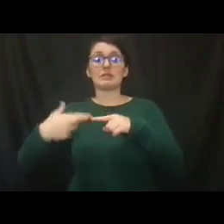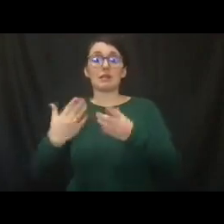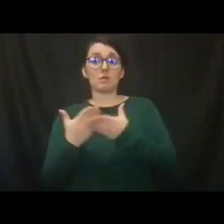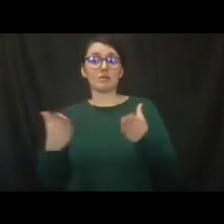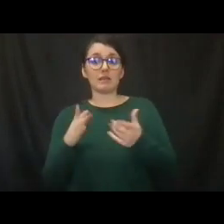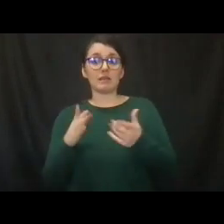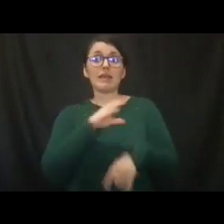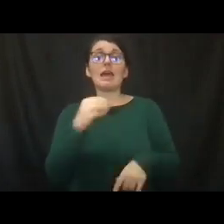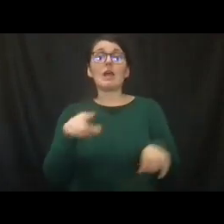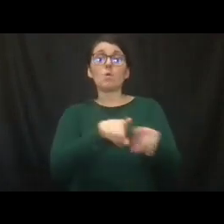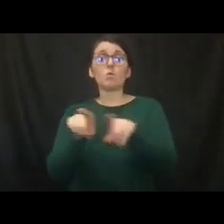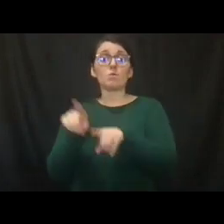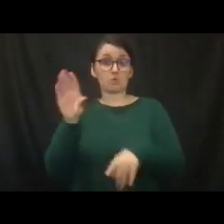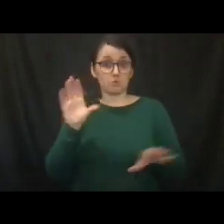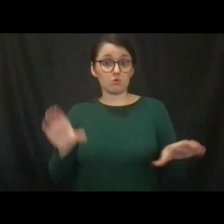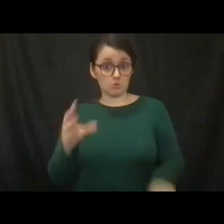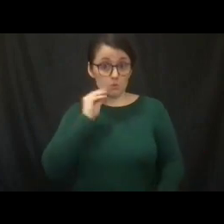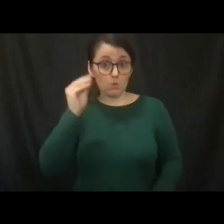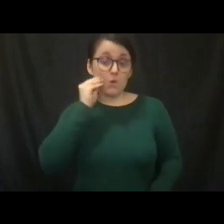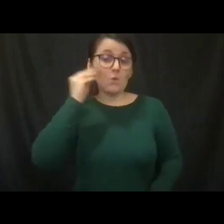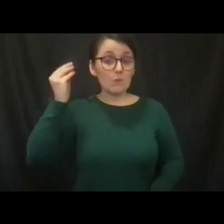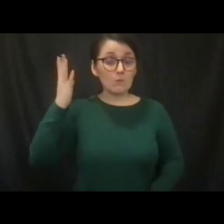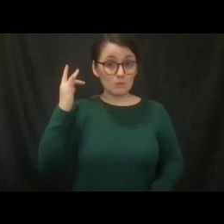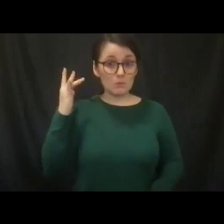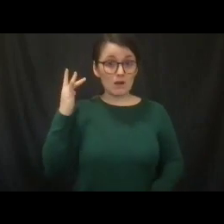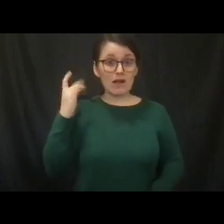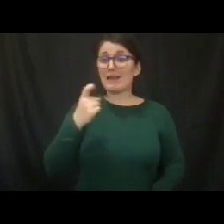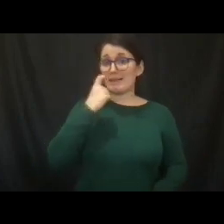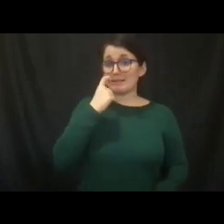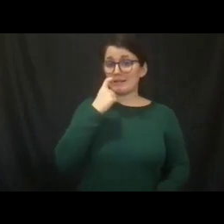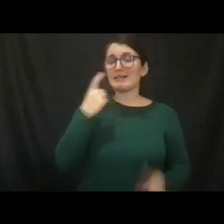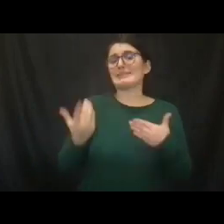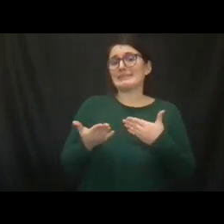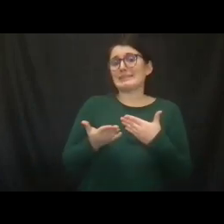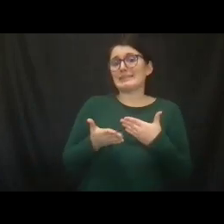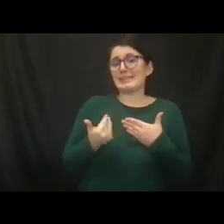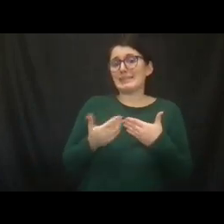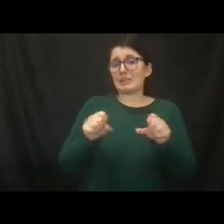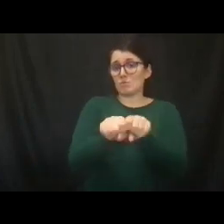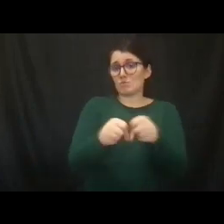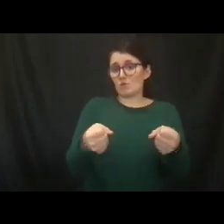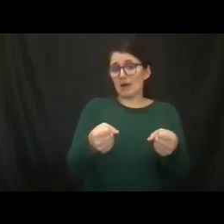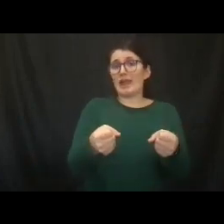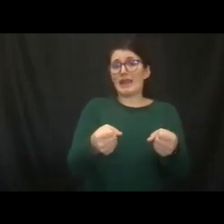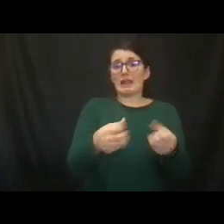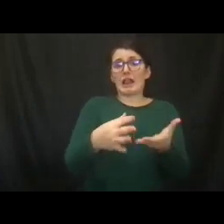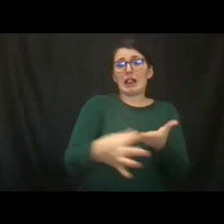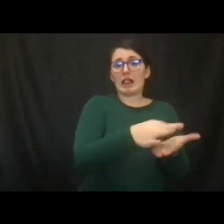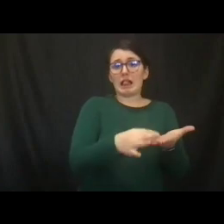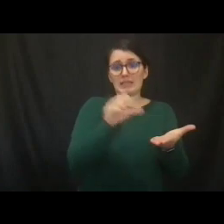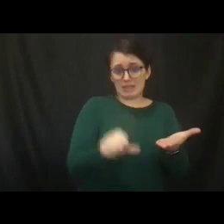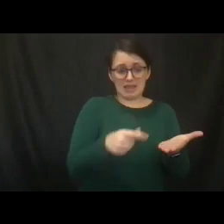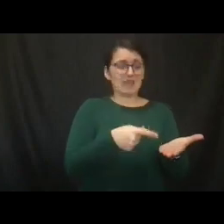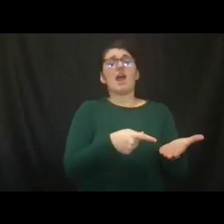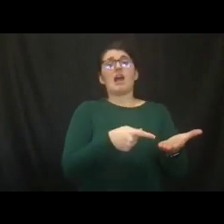that, of course, at home because, and everyone knows, because glass is very easily broken. And so we